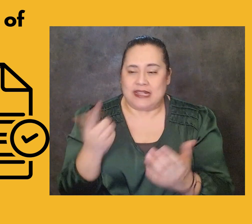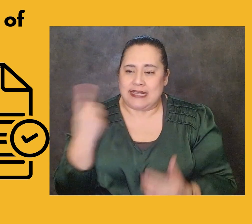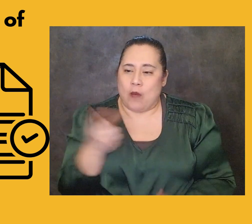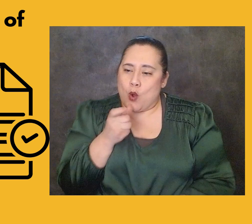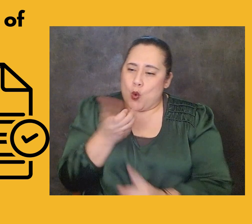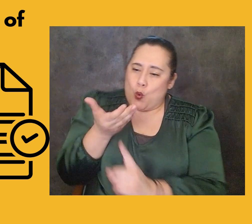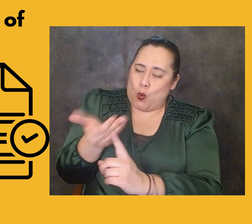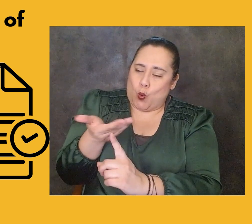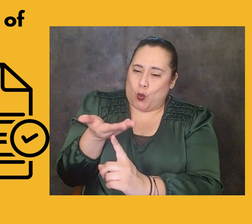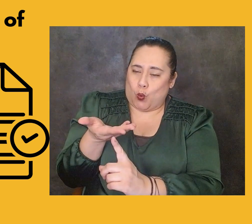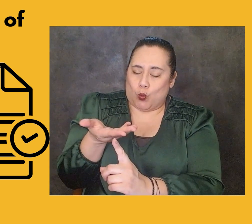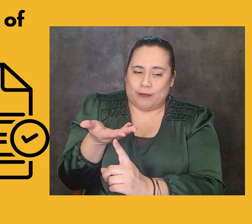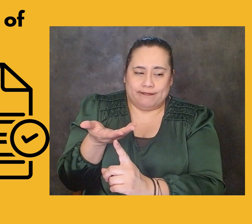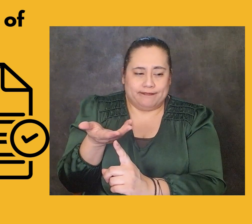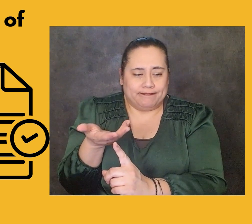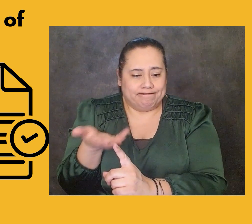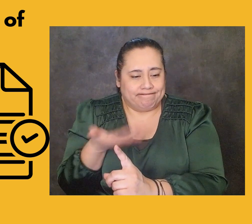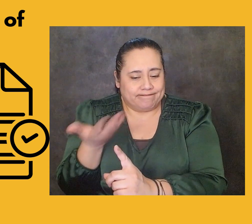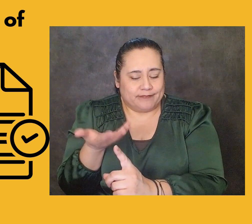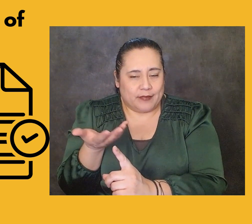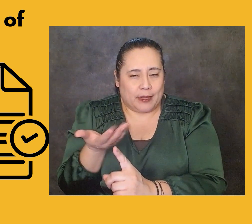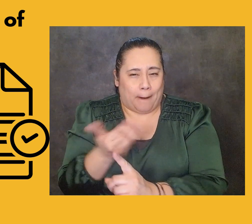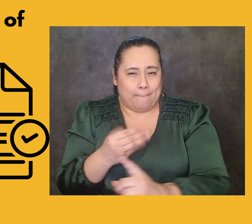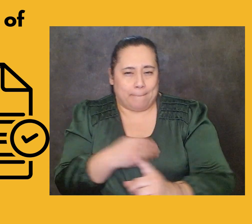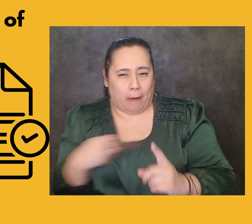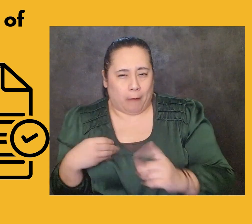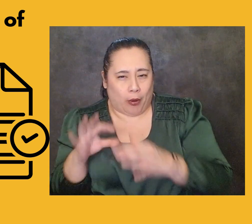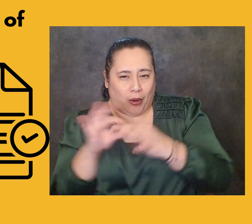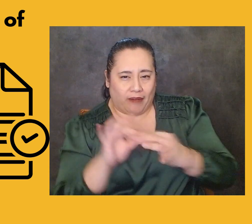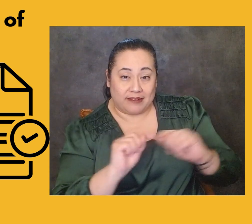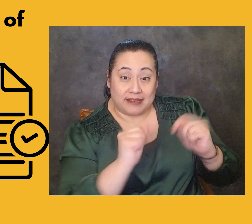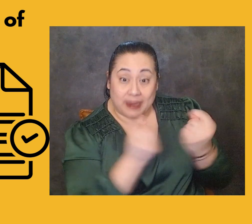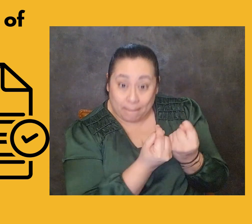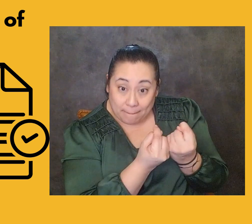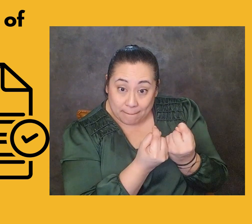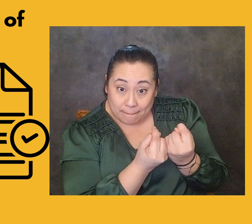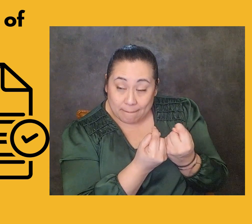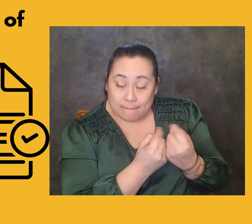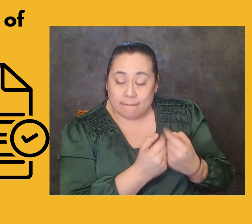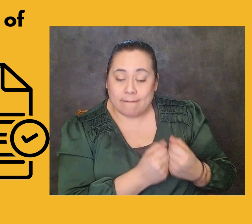Someone who is a good member of the team,